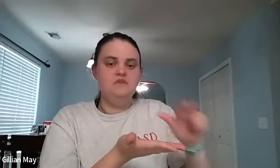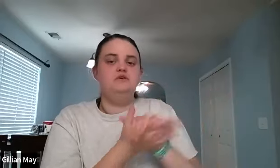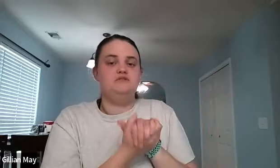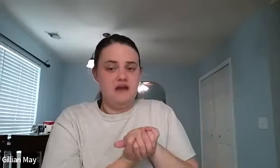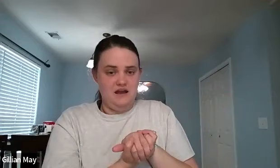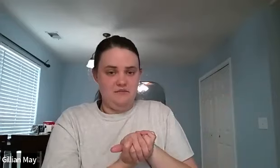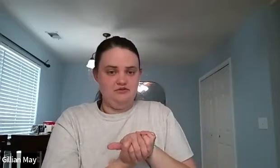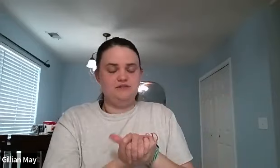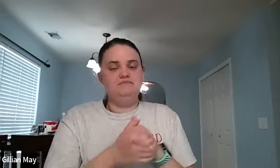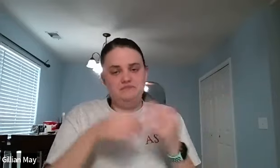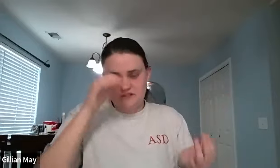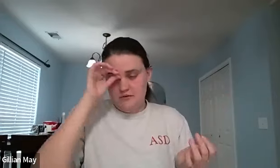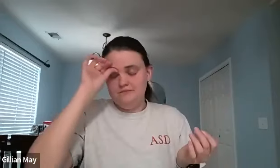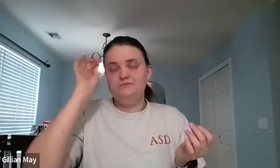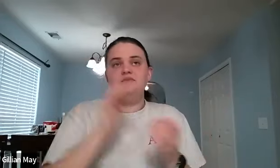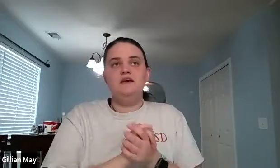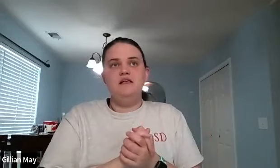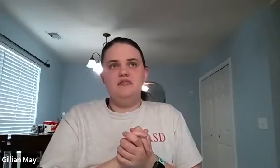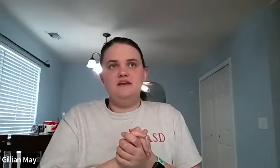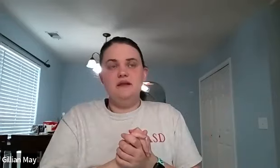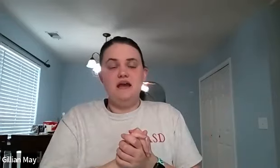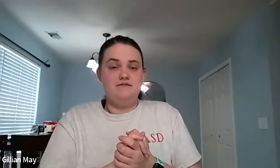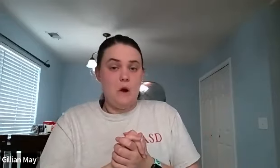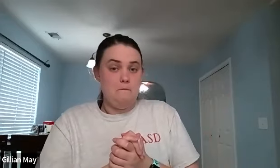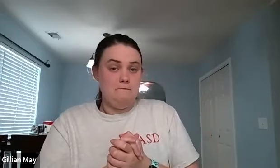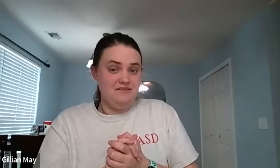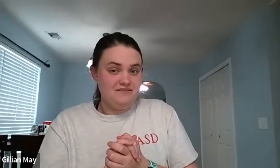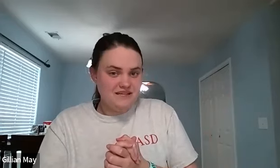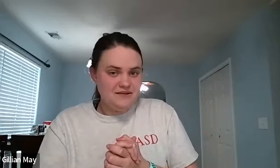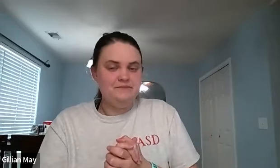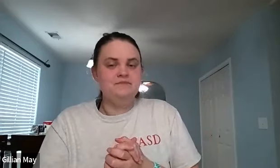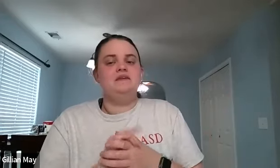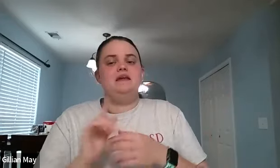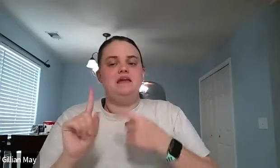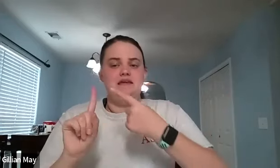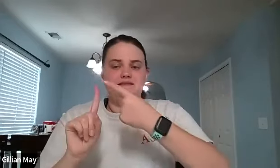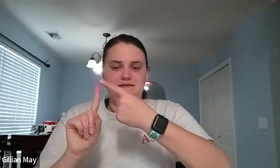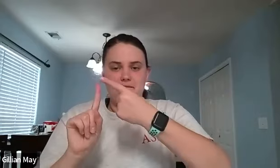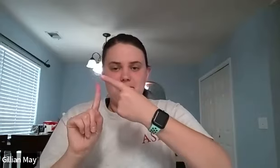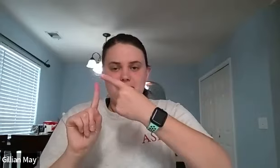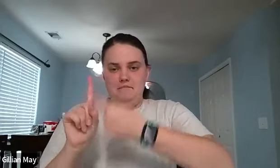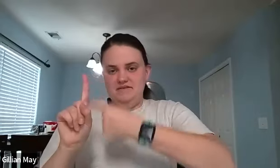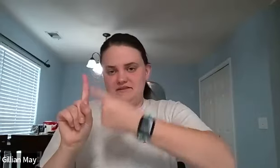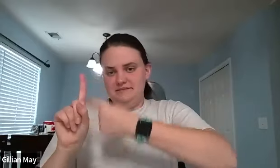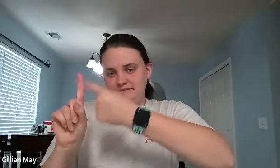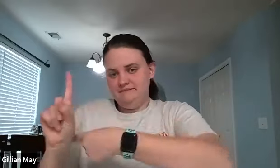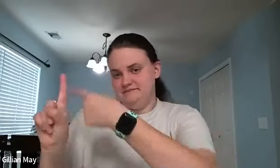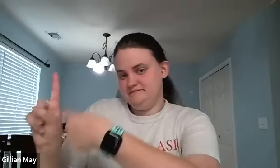You do that kind of motion. So then we have for our monthly is monthly.